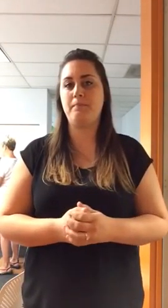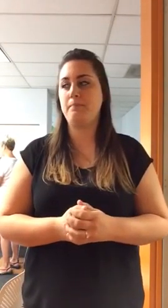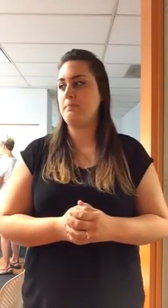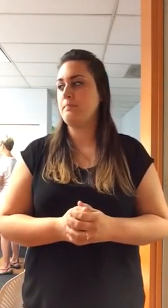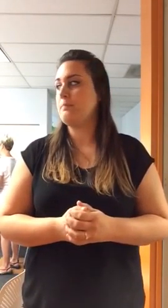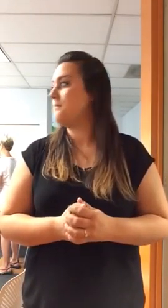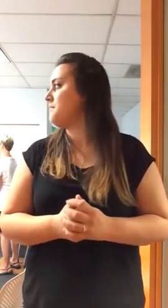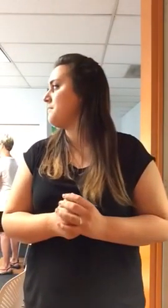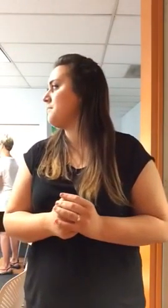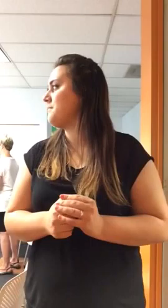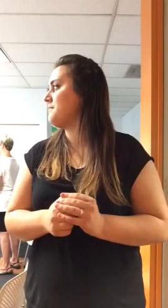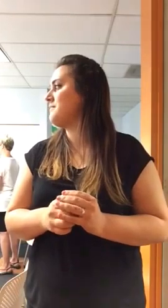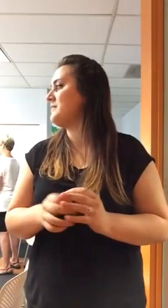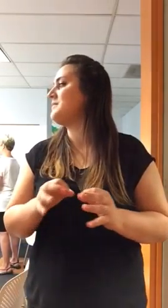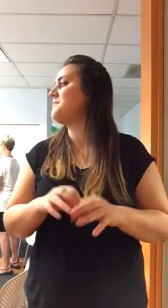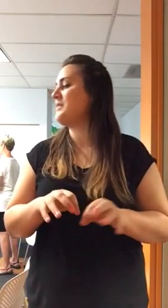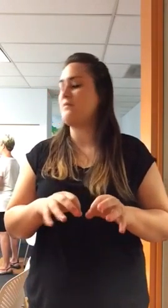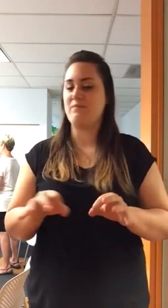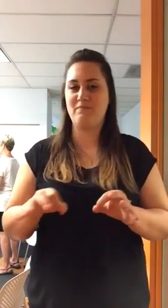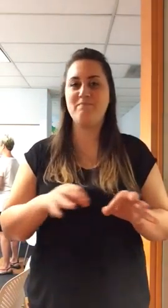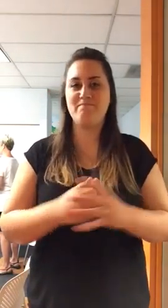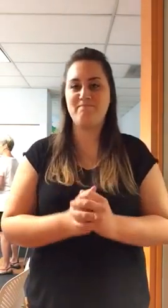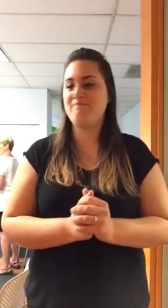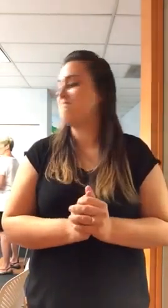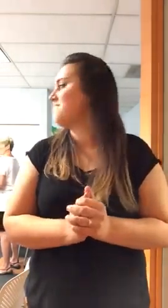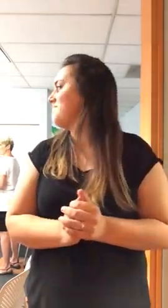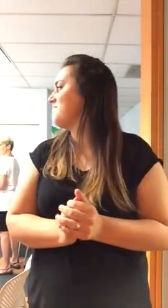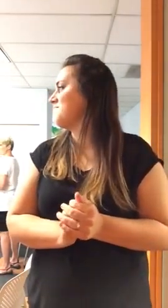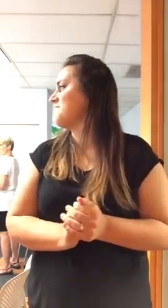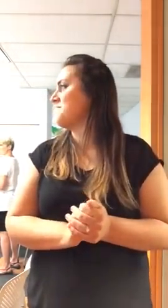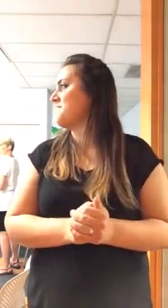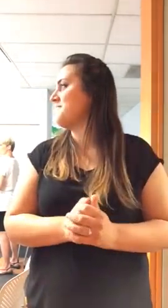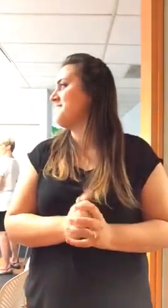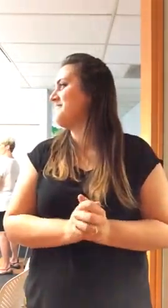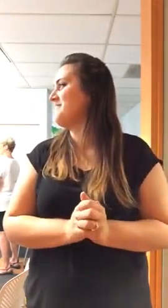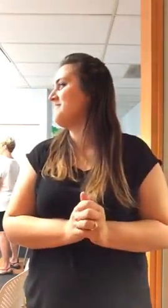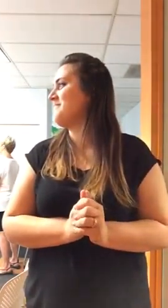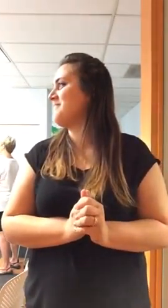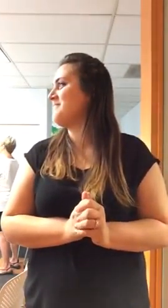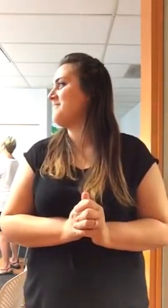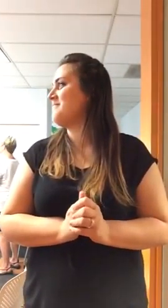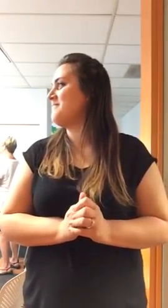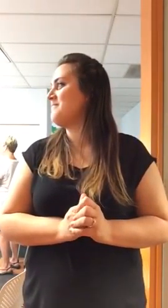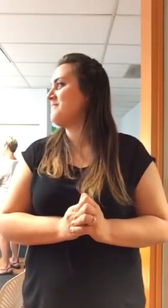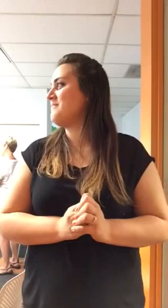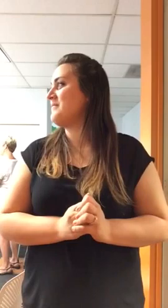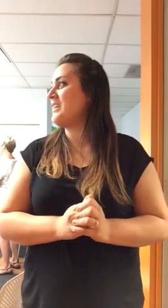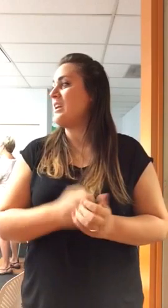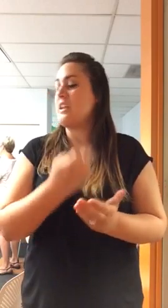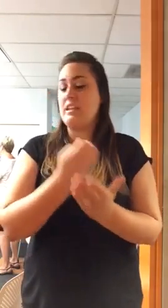And that's what we're going to be looking at this unit. What the word means. Not we're going to be looking at different economic systems. And an economy is any kind of